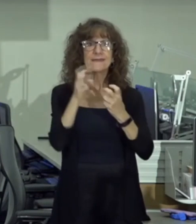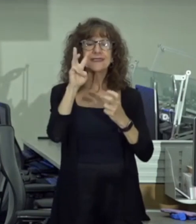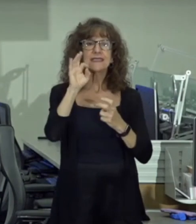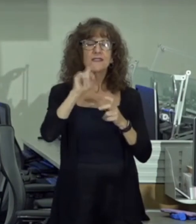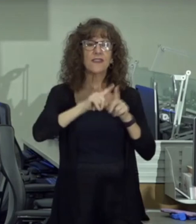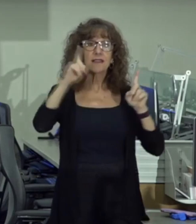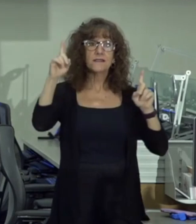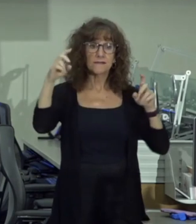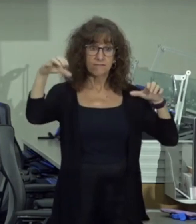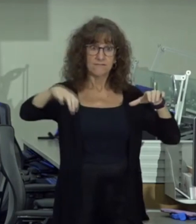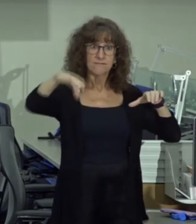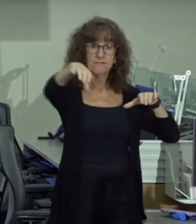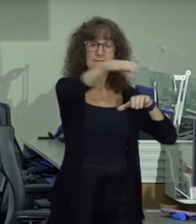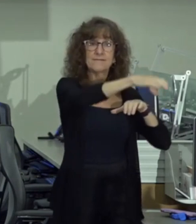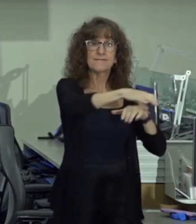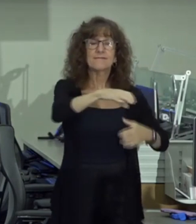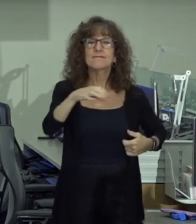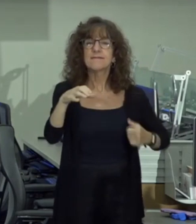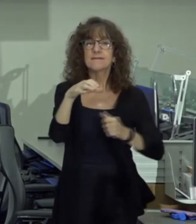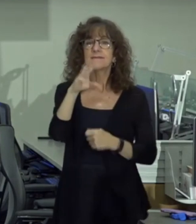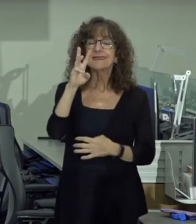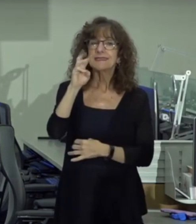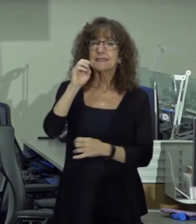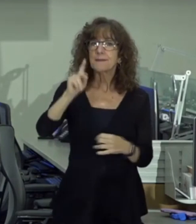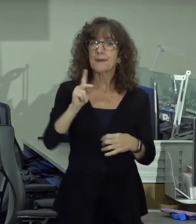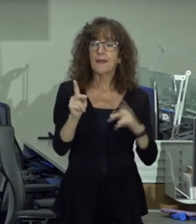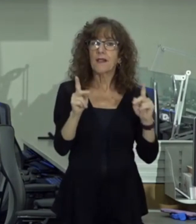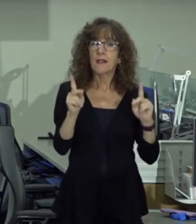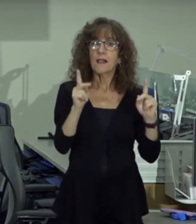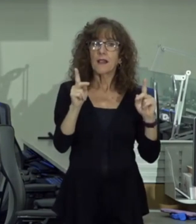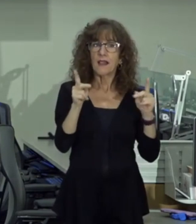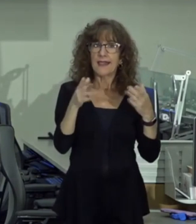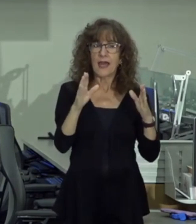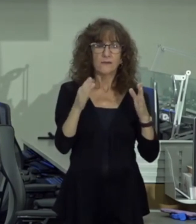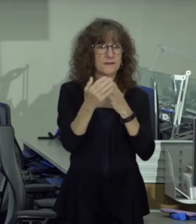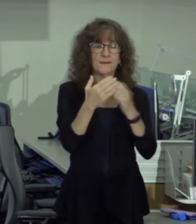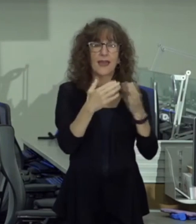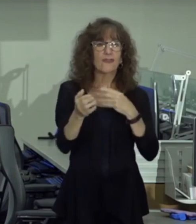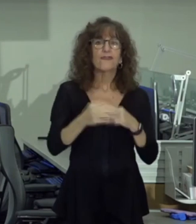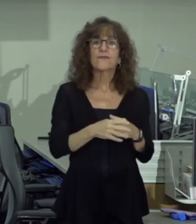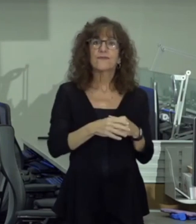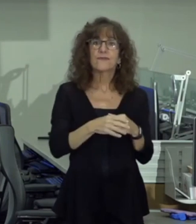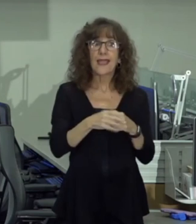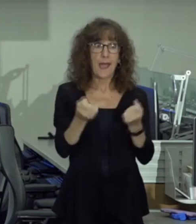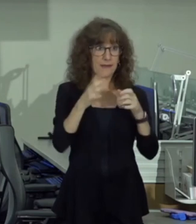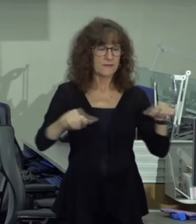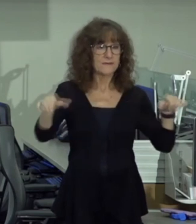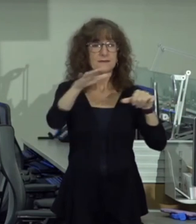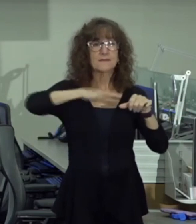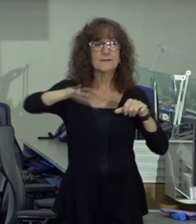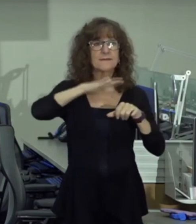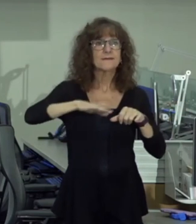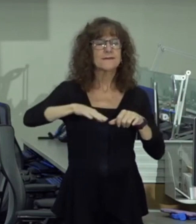50 people will be allowed at any outdoor restaurant establishment, regardless of space. Employees, again, must